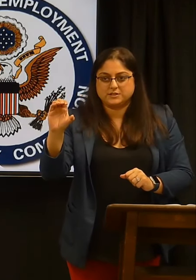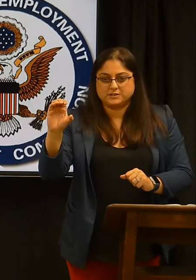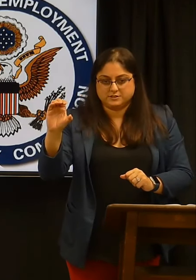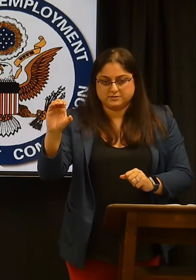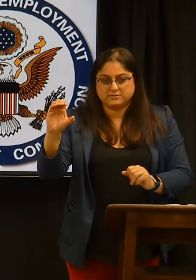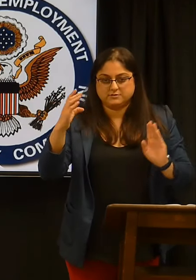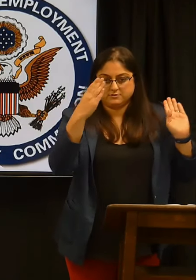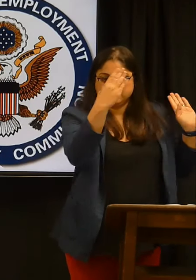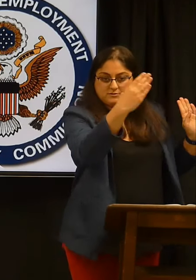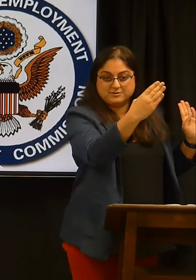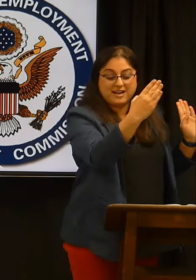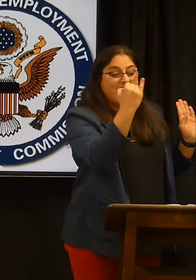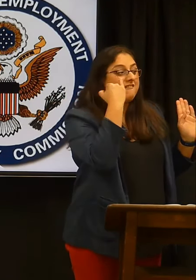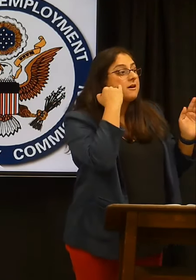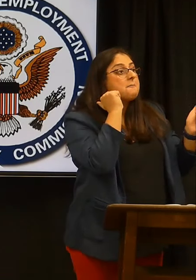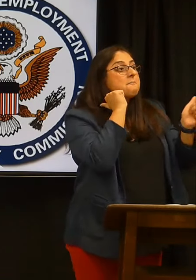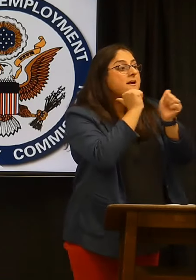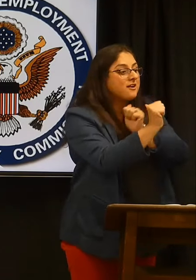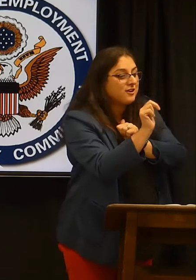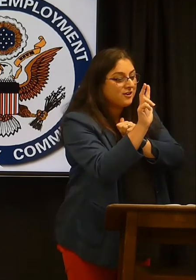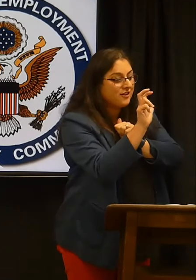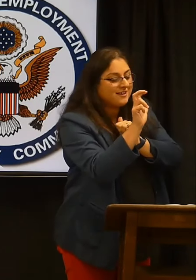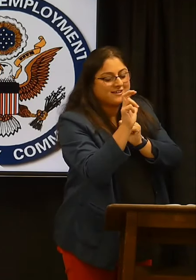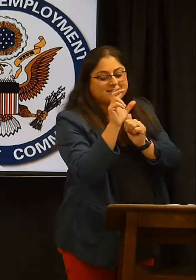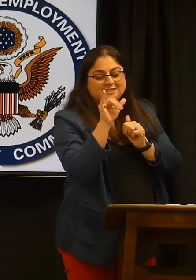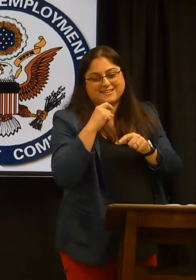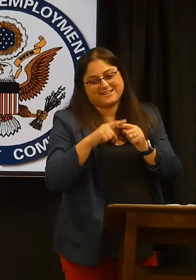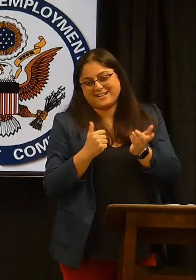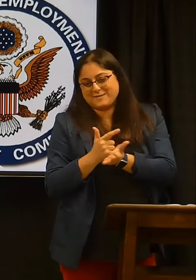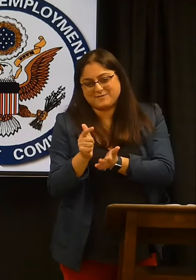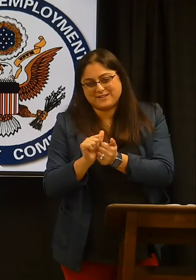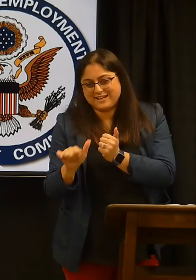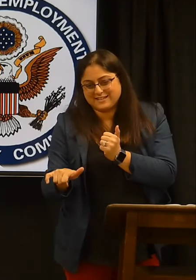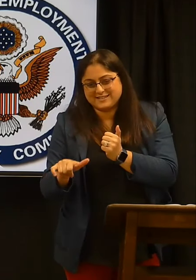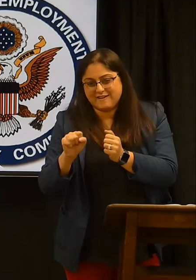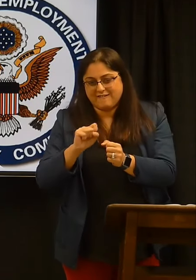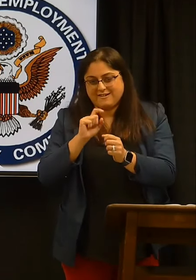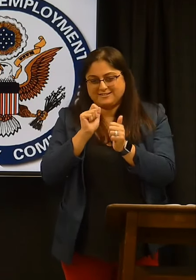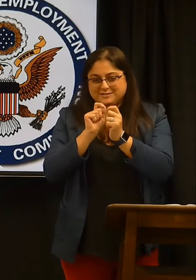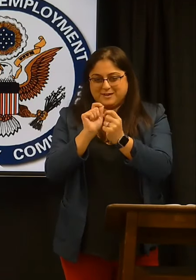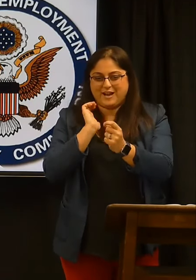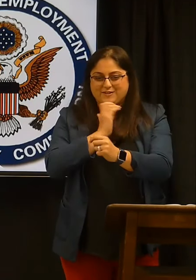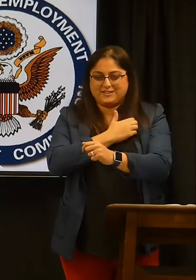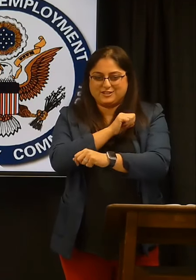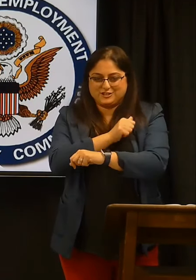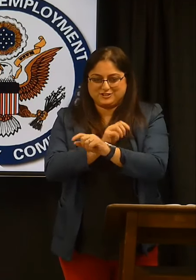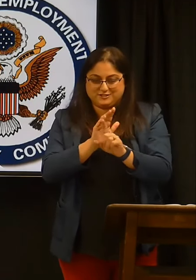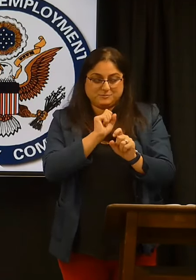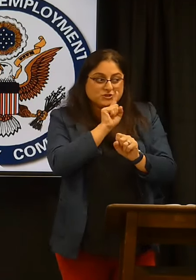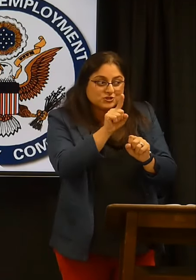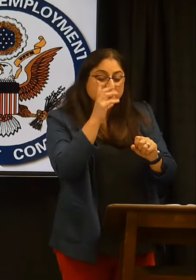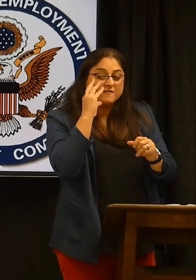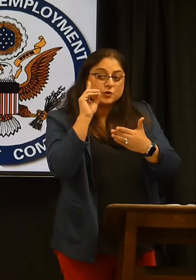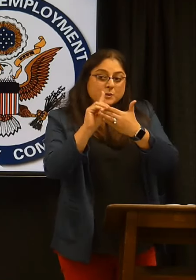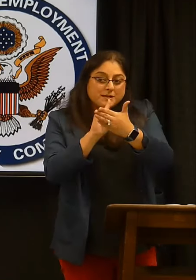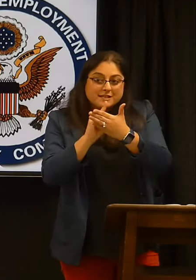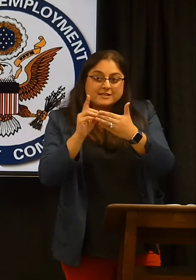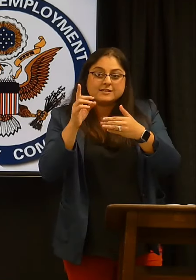then I have 300 days to file with the EEOC. If it goes past that 300 days, then I can't help you with that. Our authority